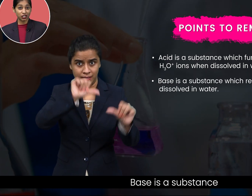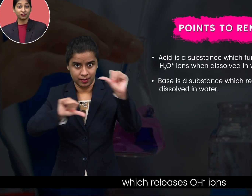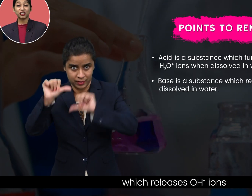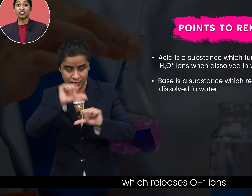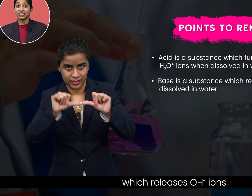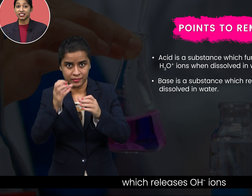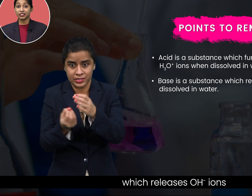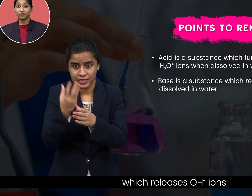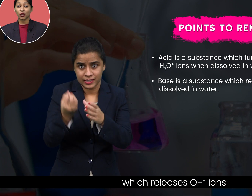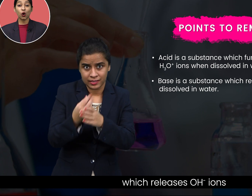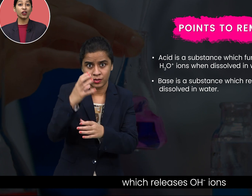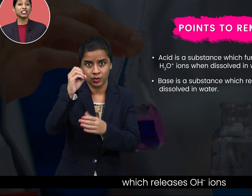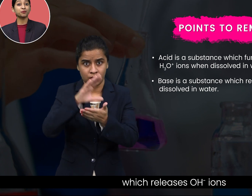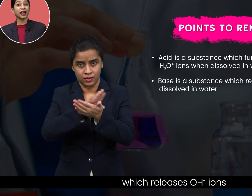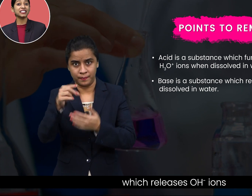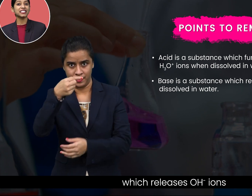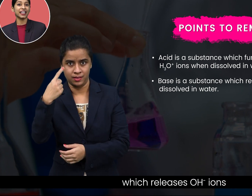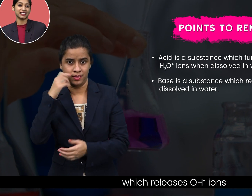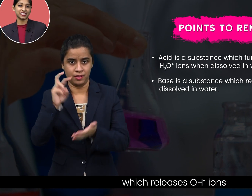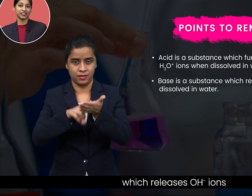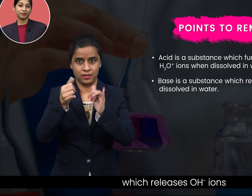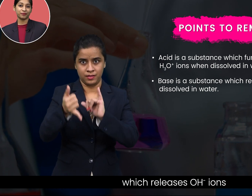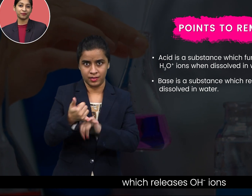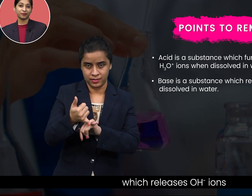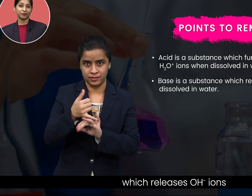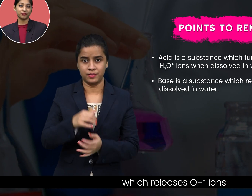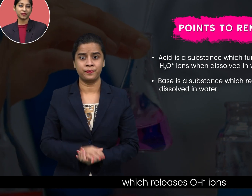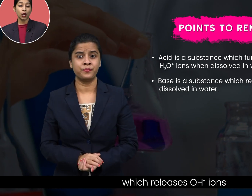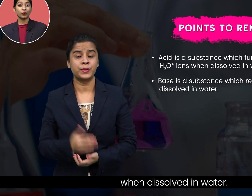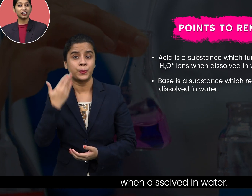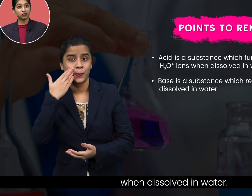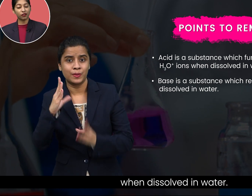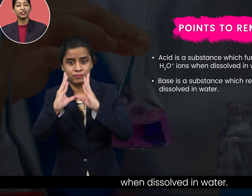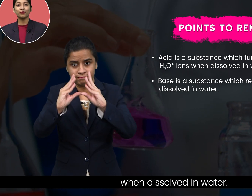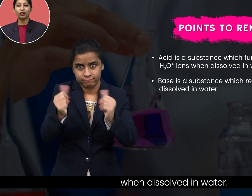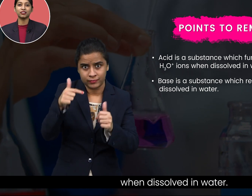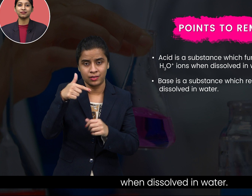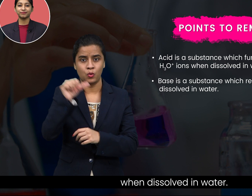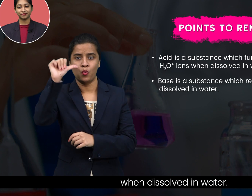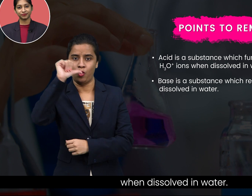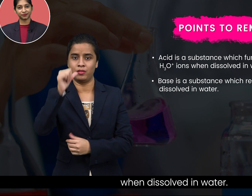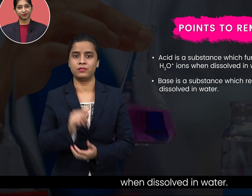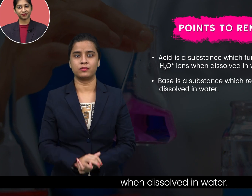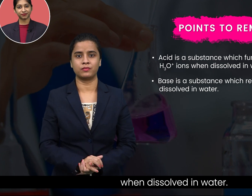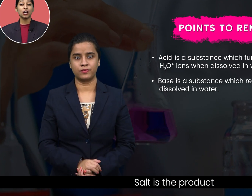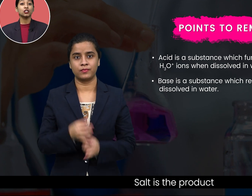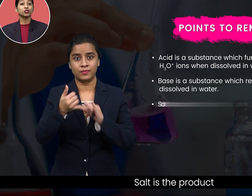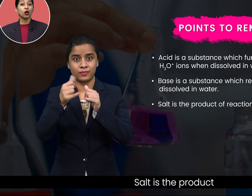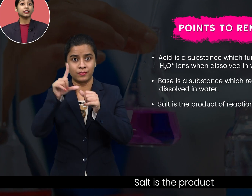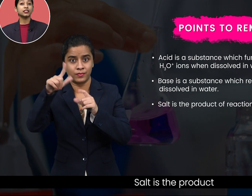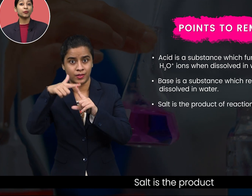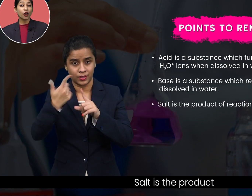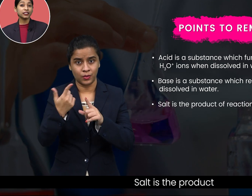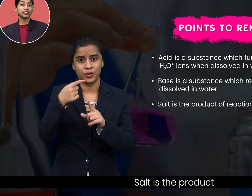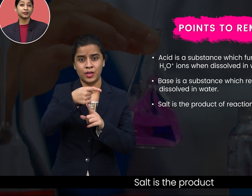substance which releases OH minus ions when dissolved in water.